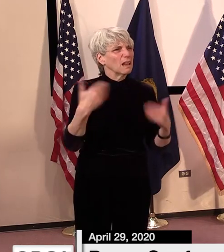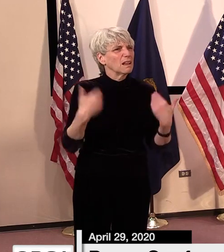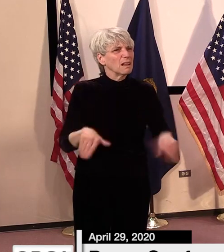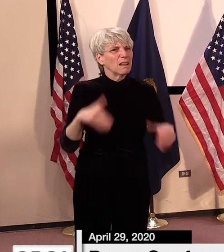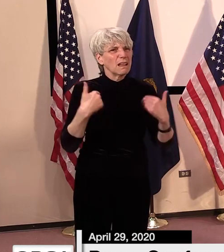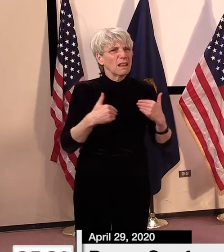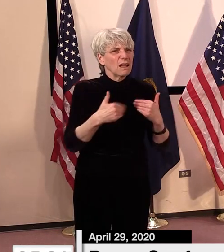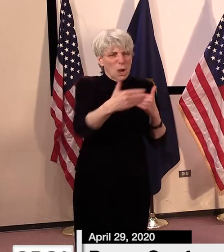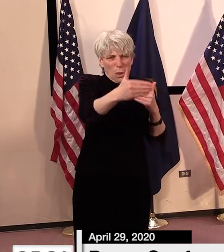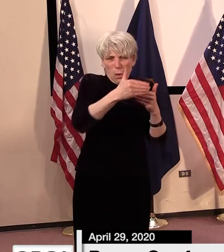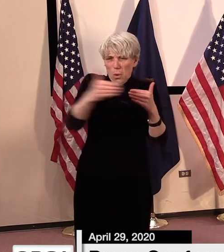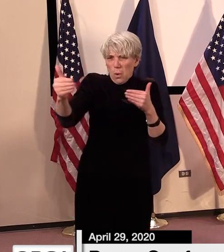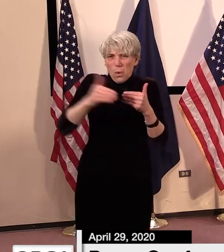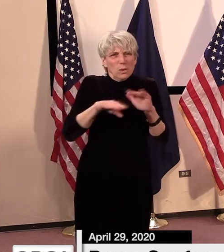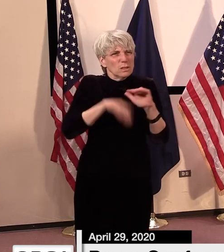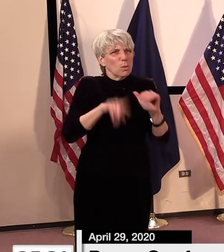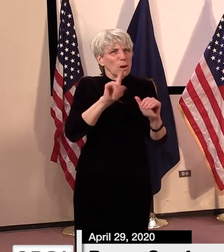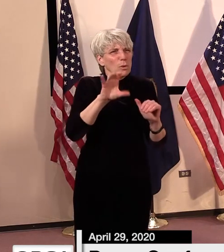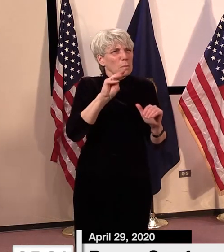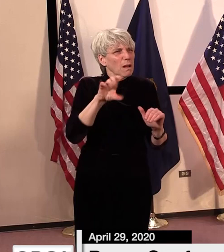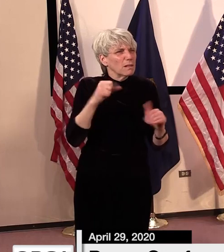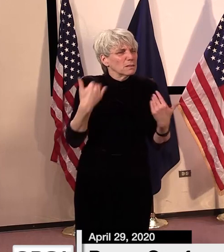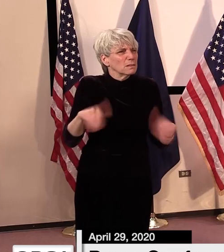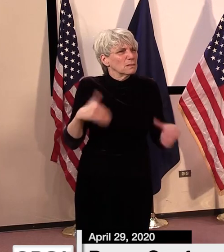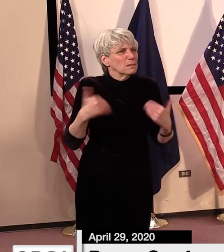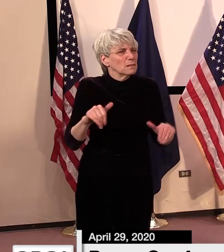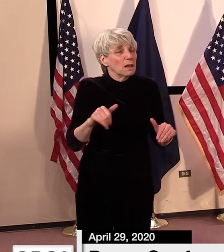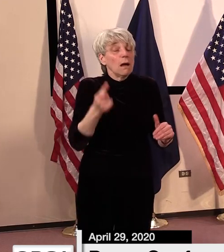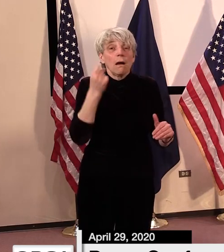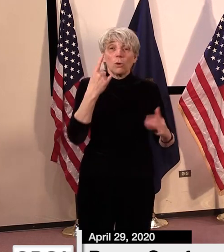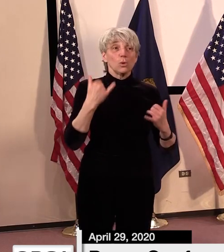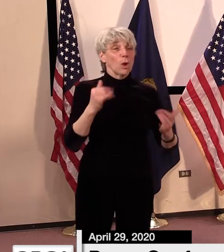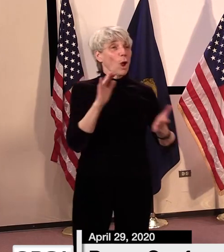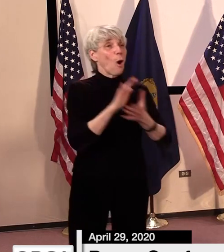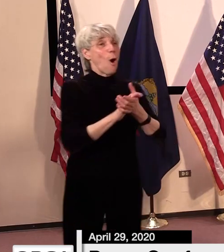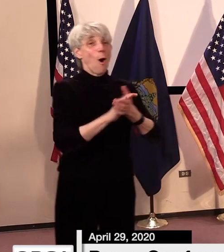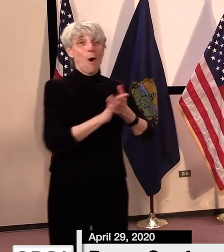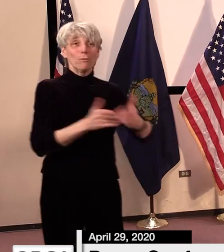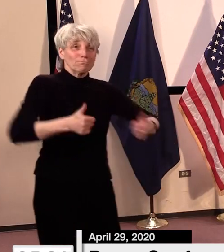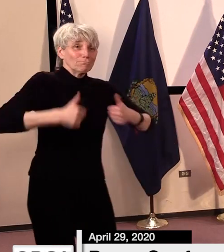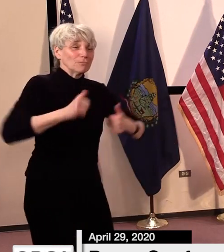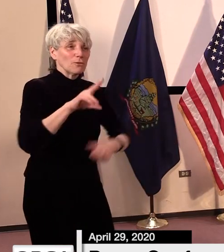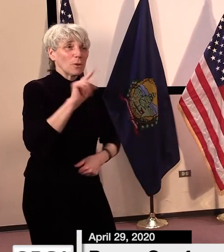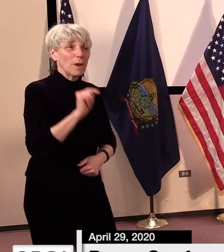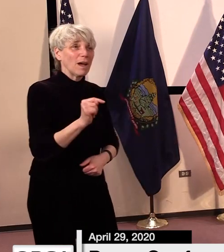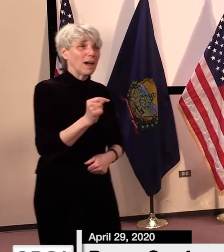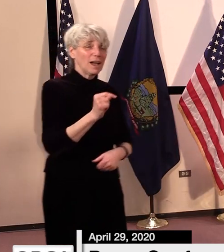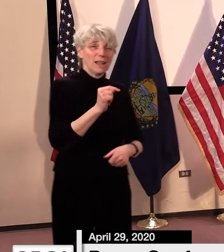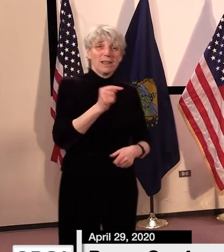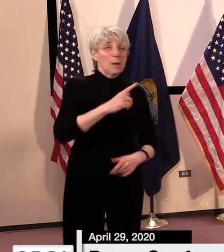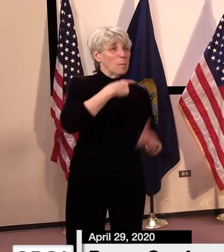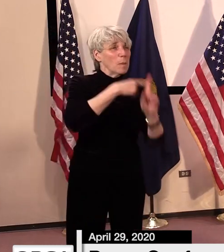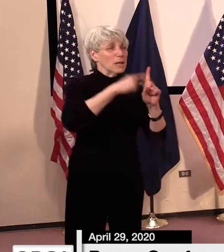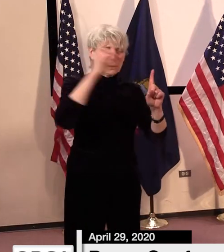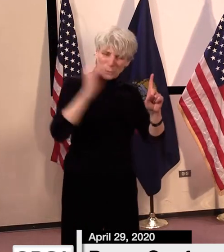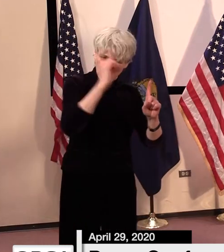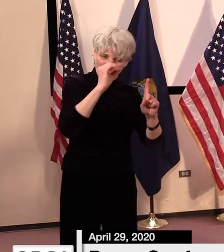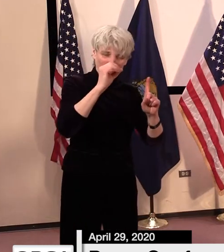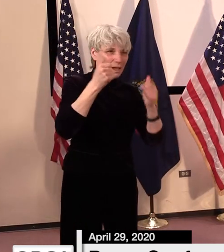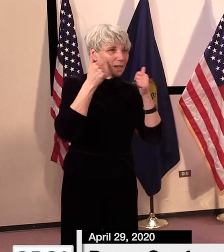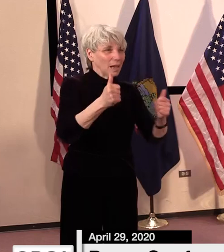is a problem area. And we may have zero positives today, but it only takes that one ember to get across into